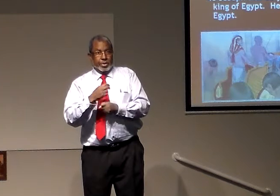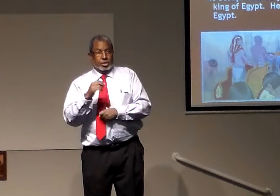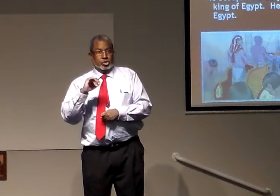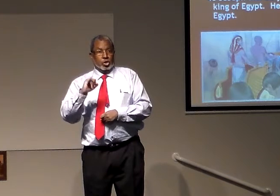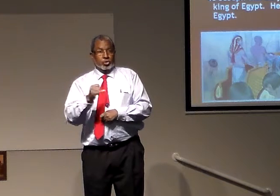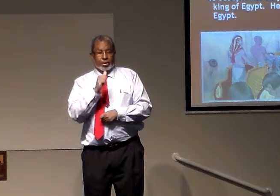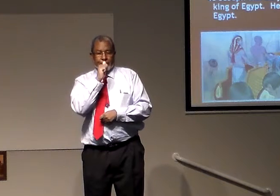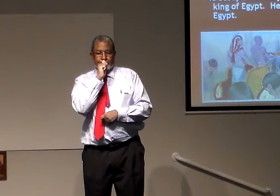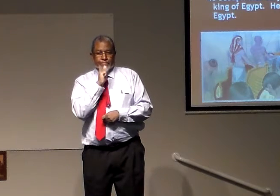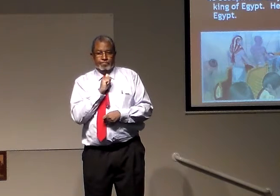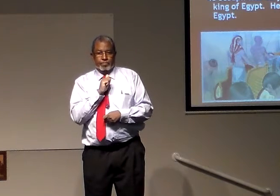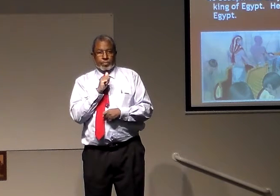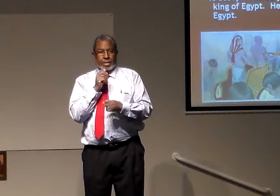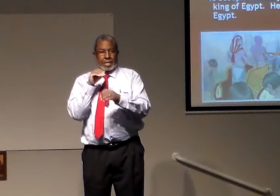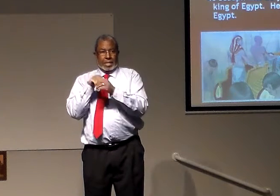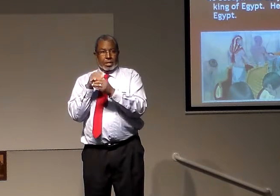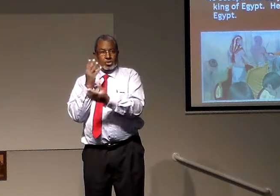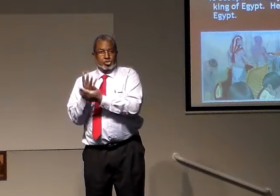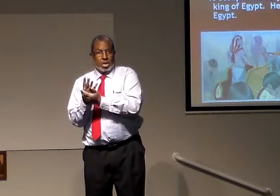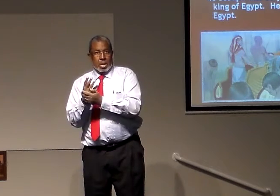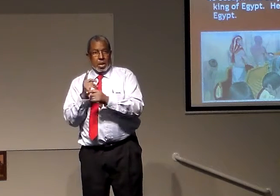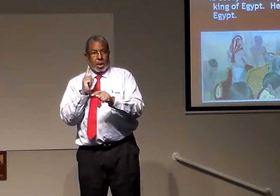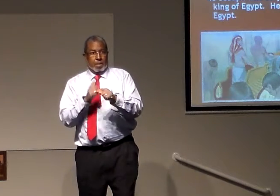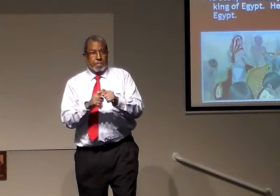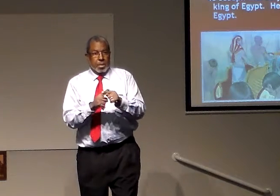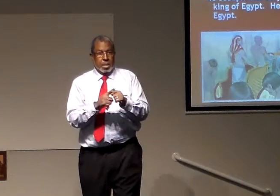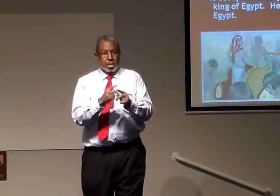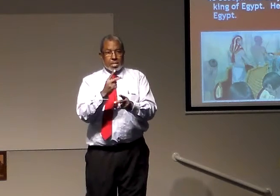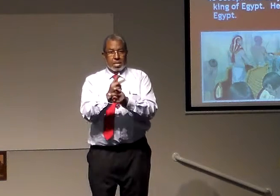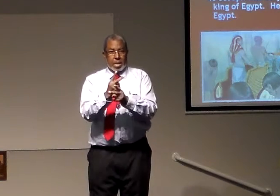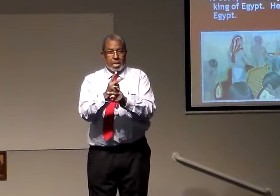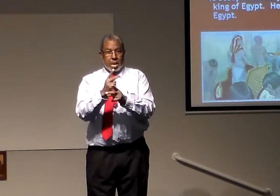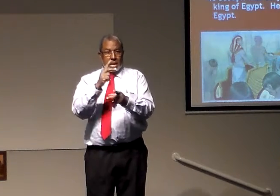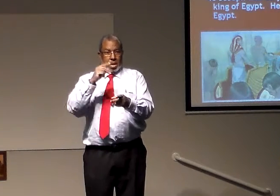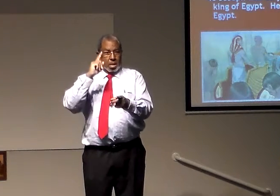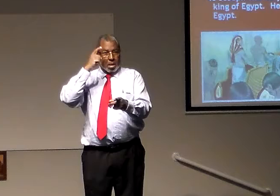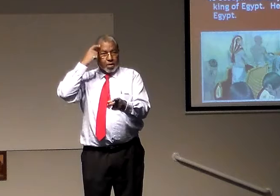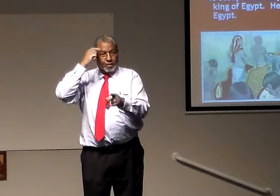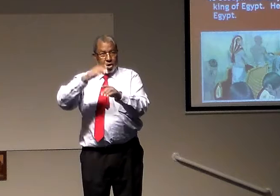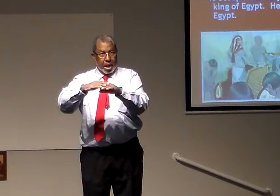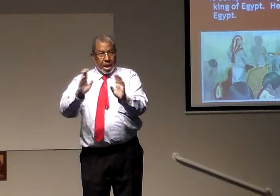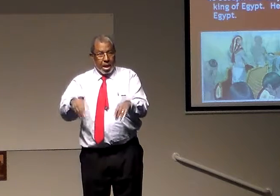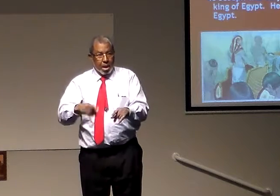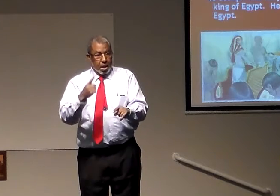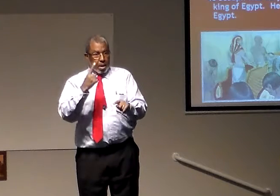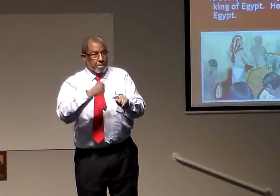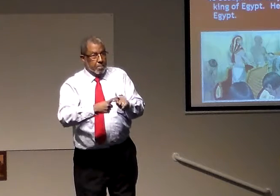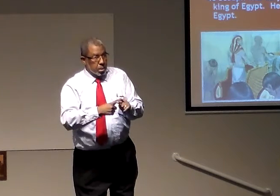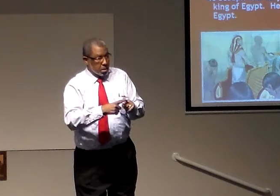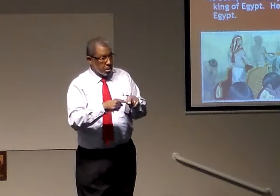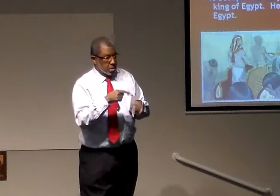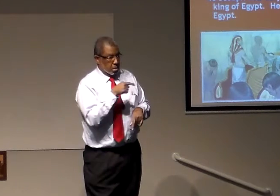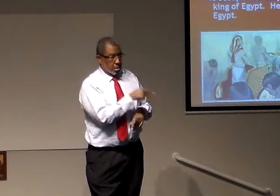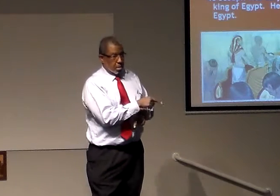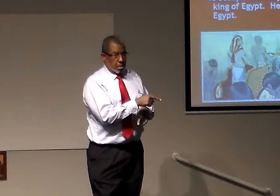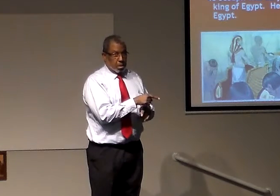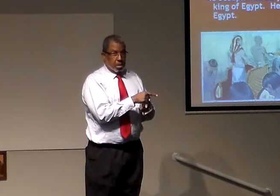for almost 13 years. That's when he took care of the governor's house, and he went